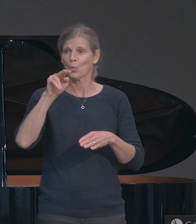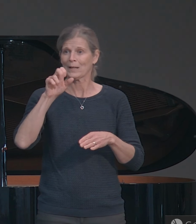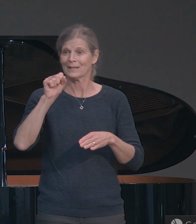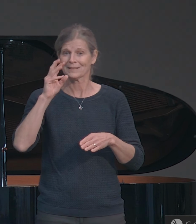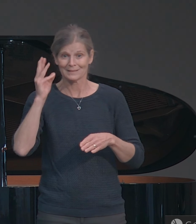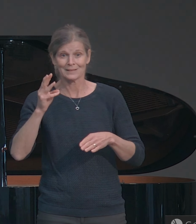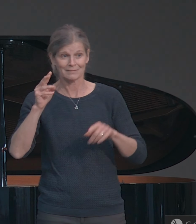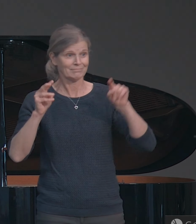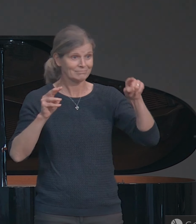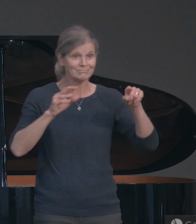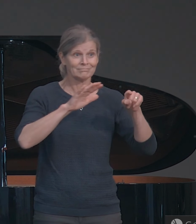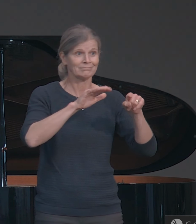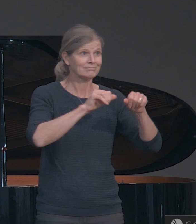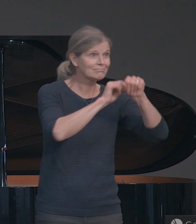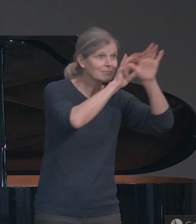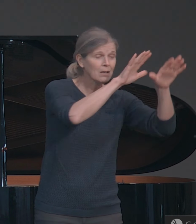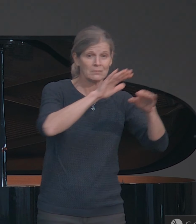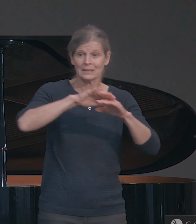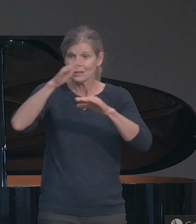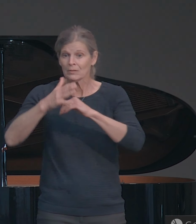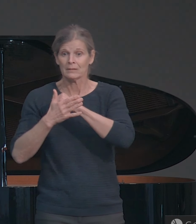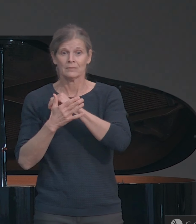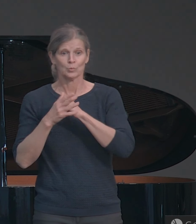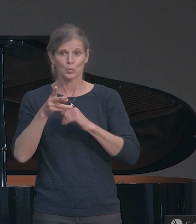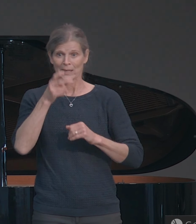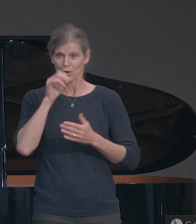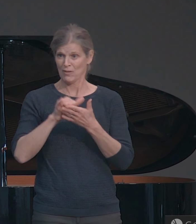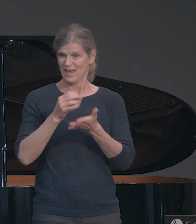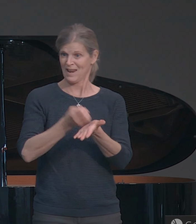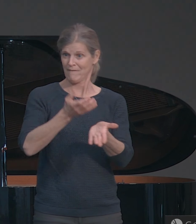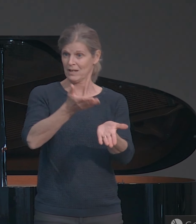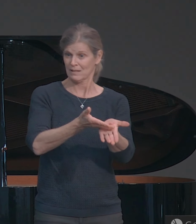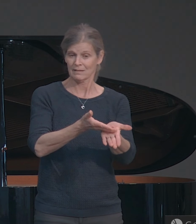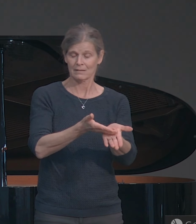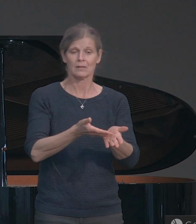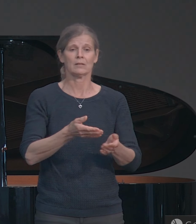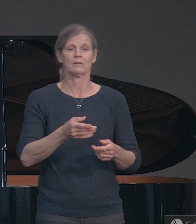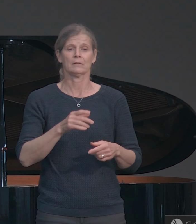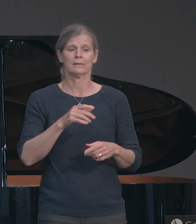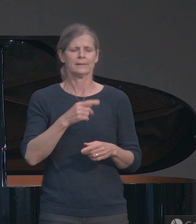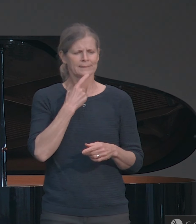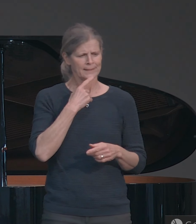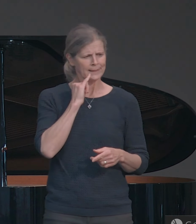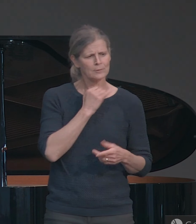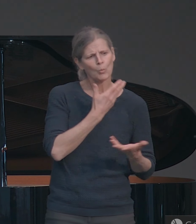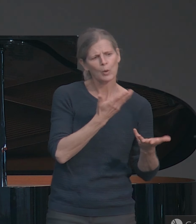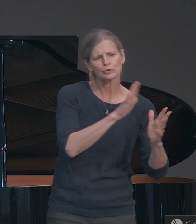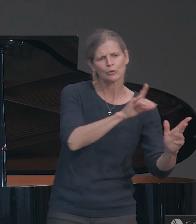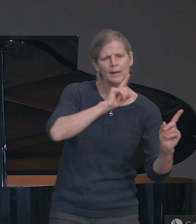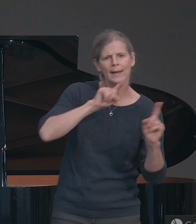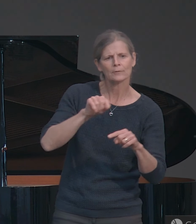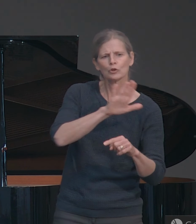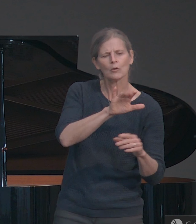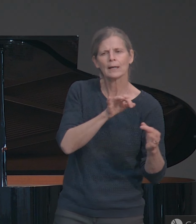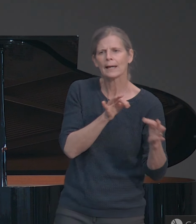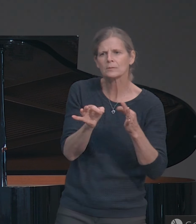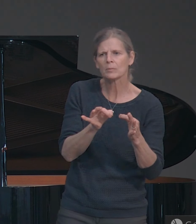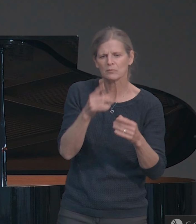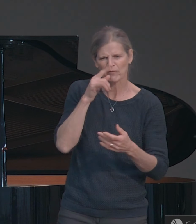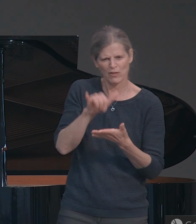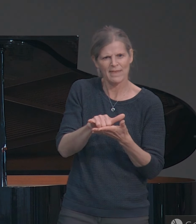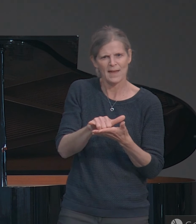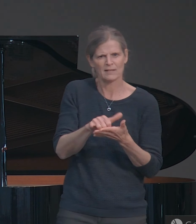hear the indictment, and he calls Israel to contend for herself, to give her answer and explanation for